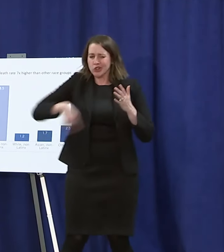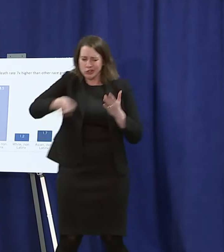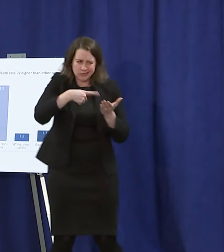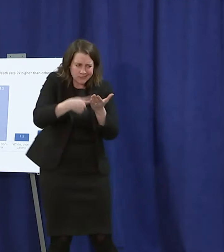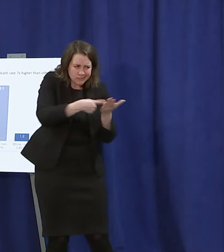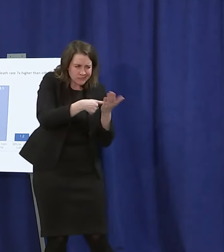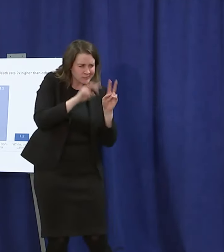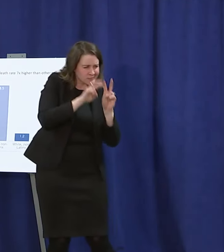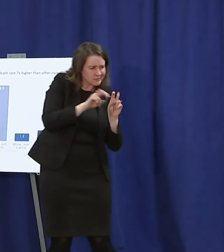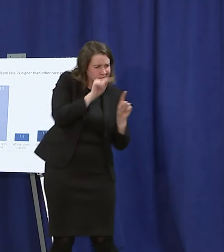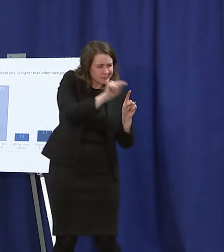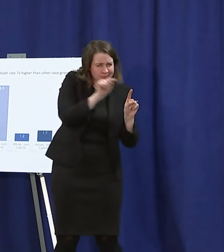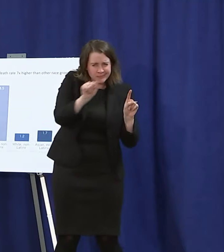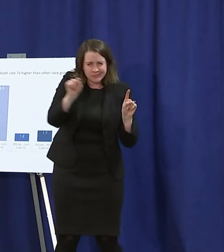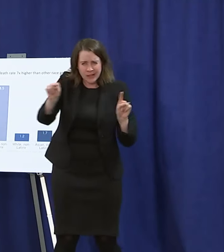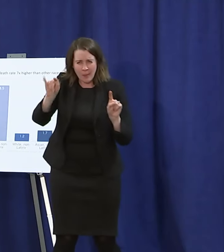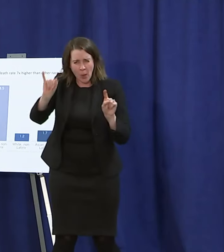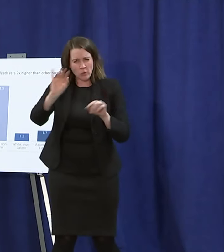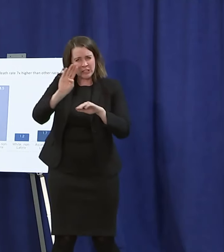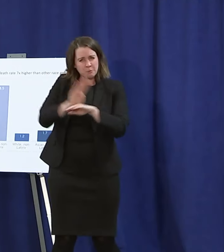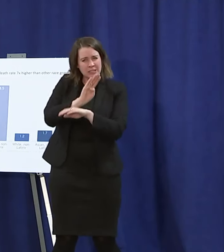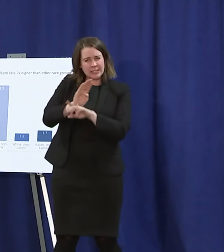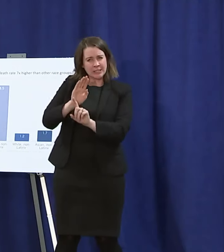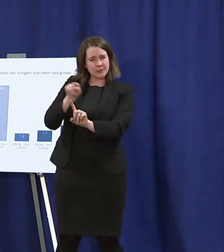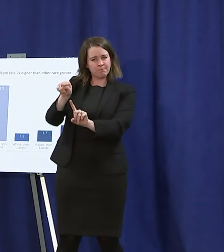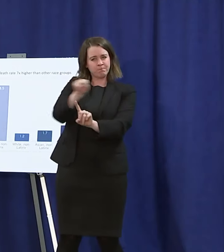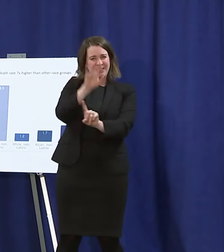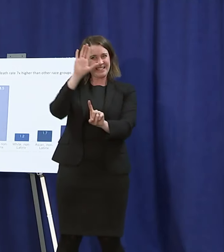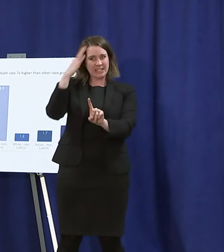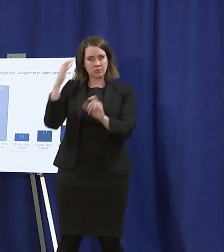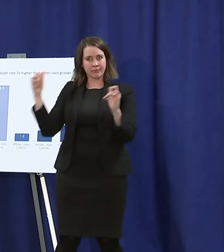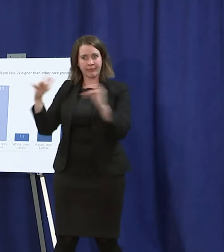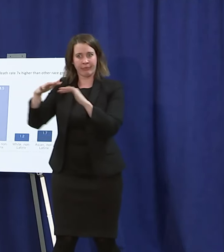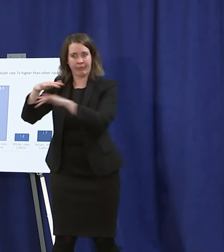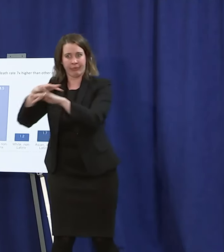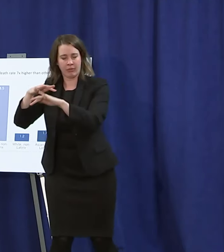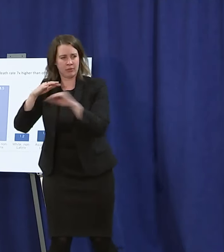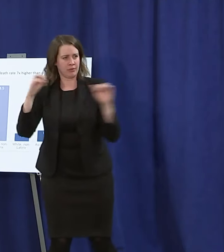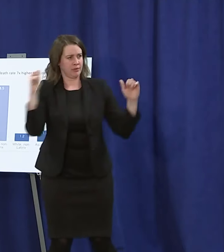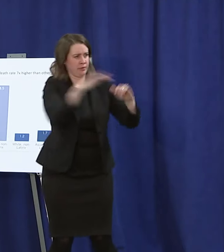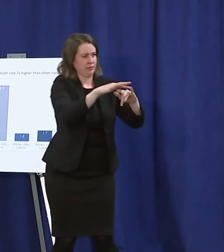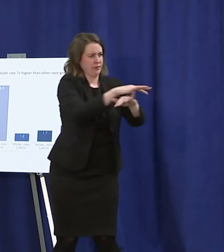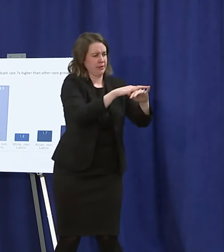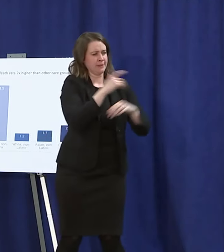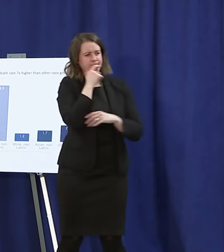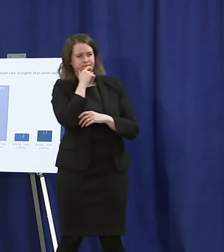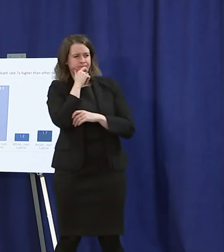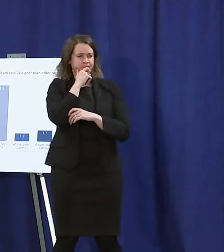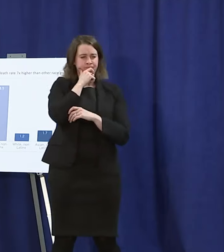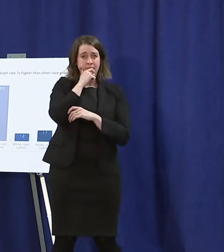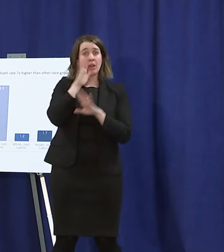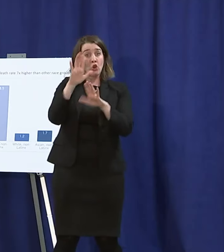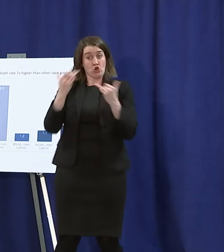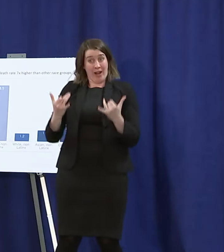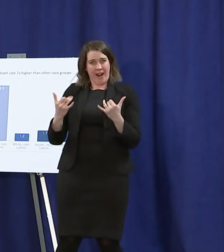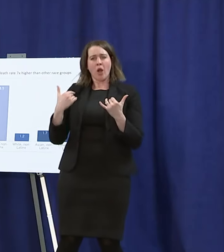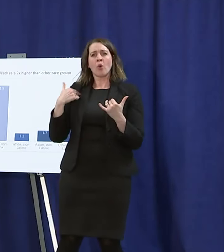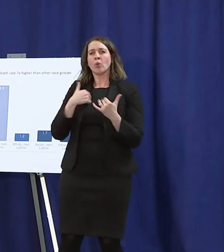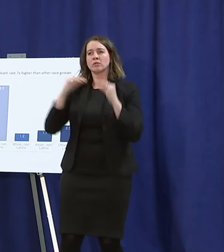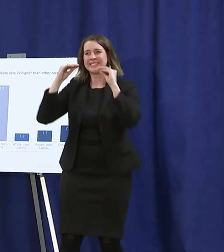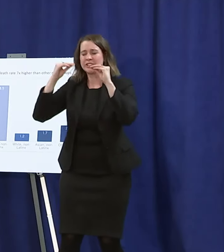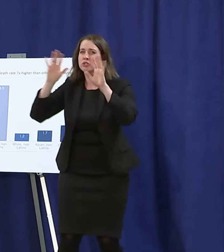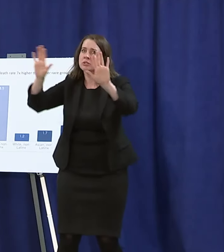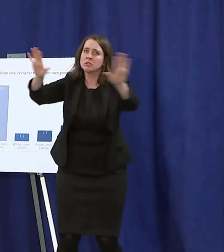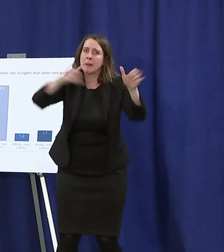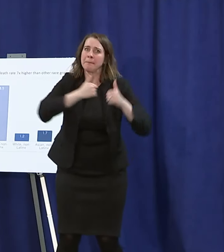where we're seeing an excessive amount of gathering. You know, as we said from the very beginning, we're trying to educate people into